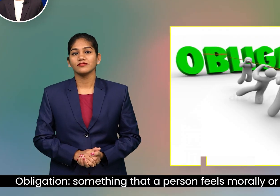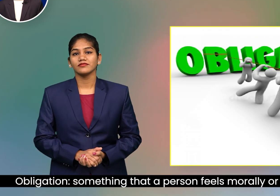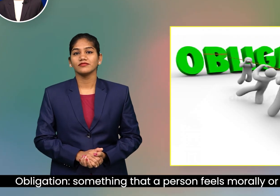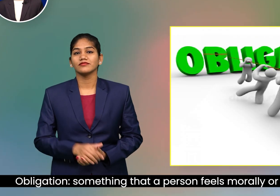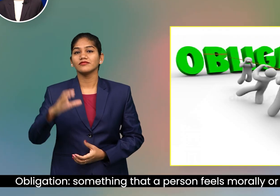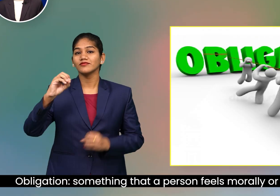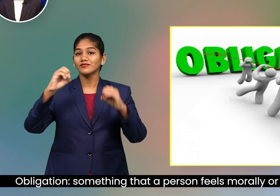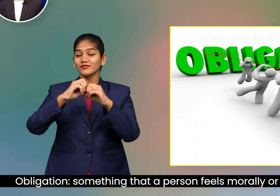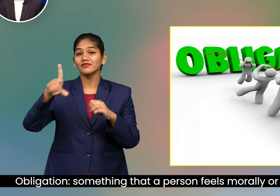Obligation,